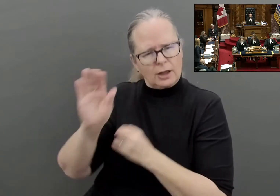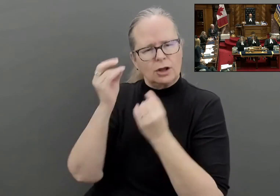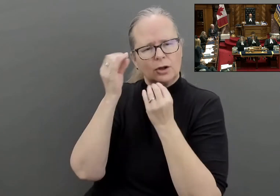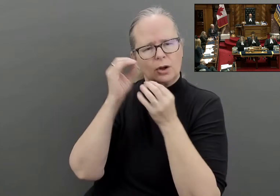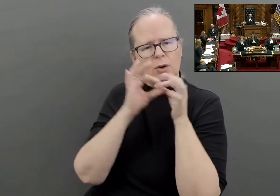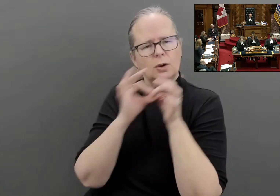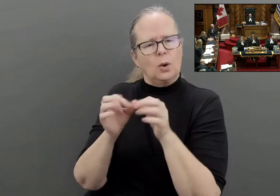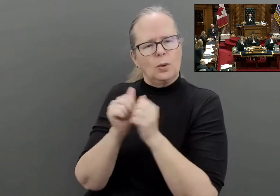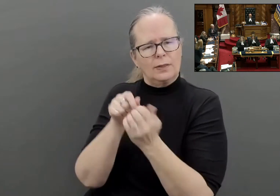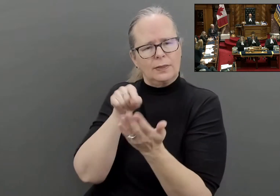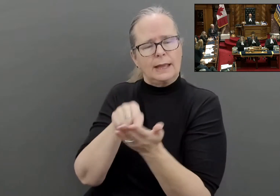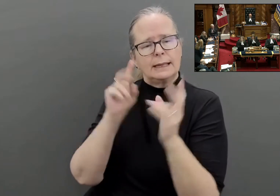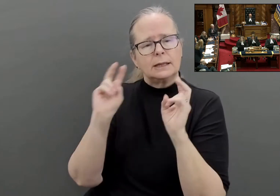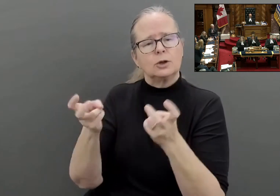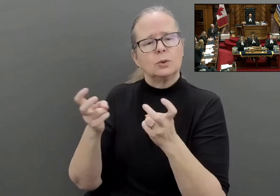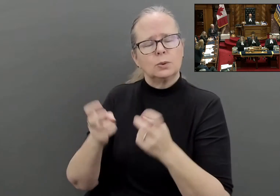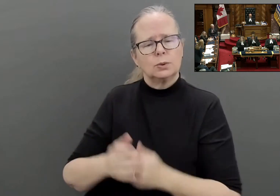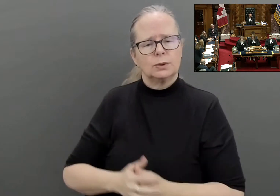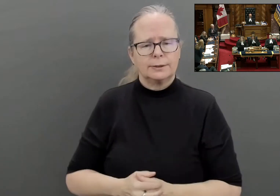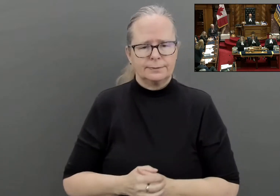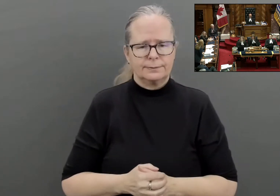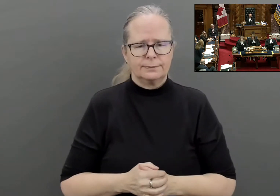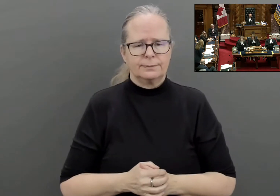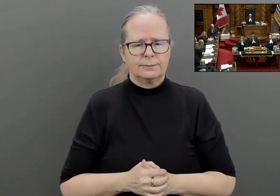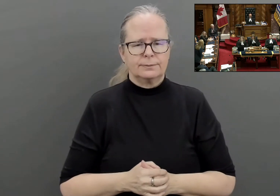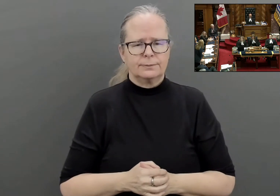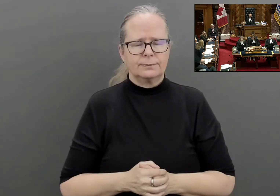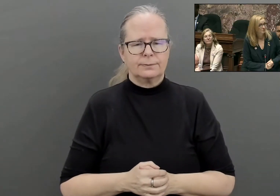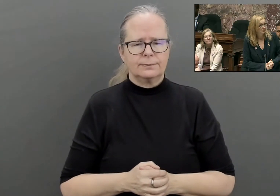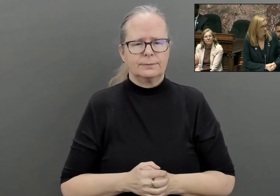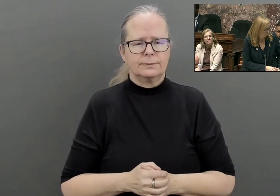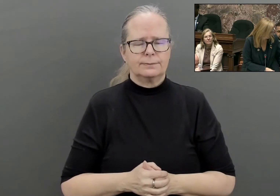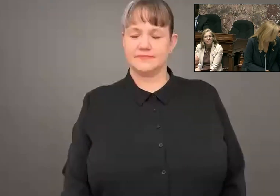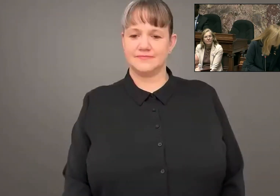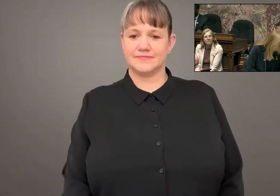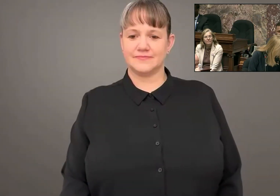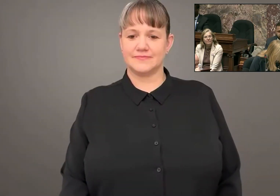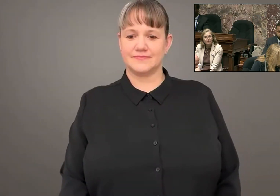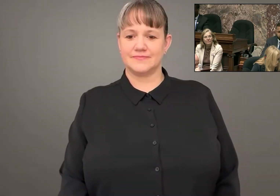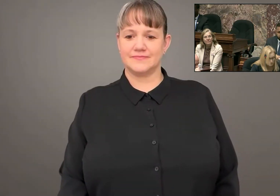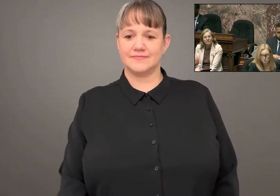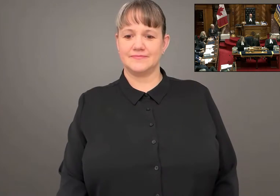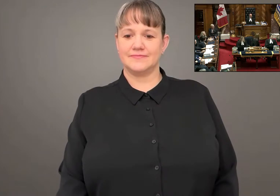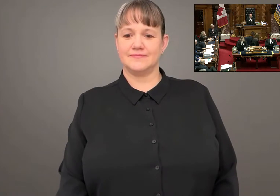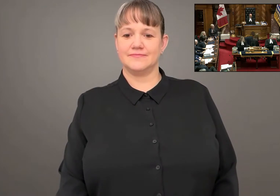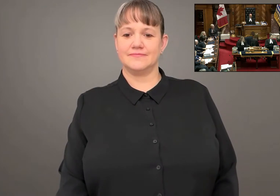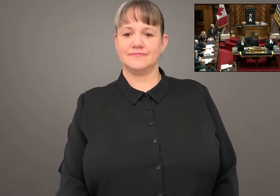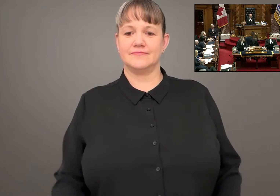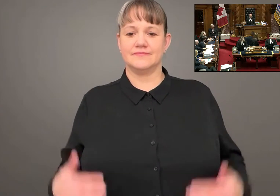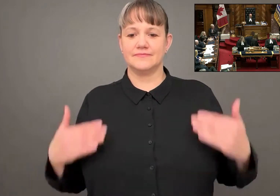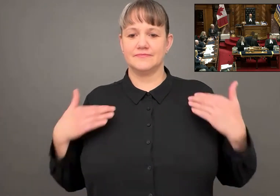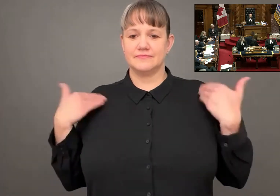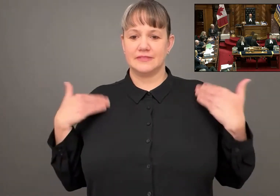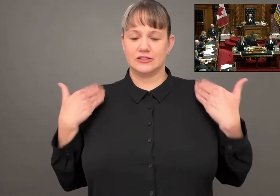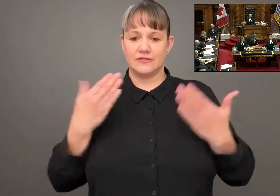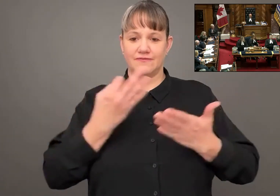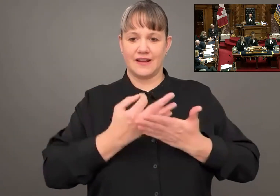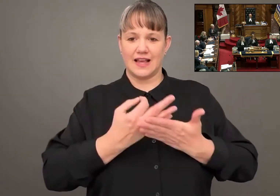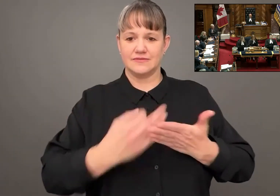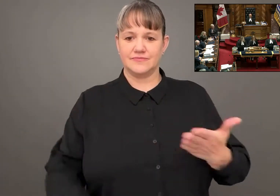Minister of Finance. Thank you, Honourable Speaker. I'd like to reserve my right to respond. Thank you. Members will take it under advisement